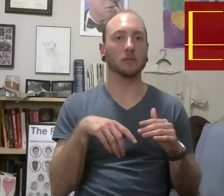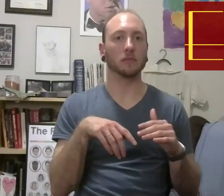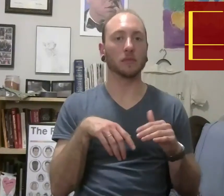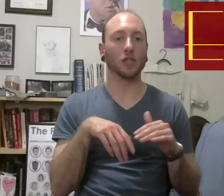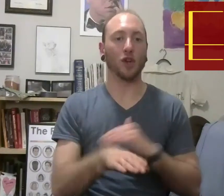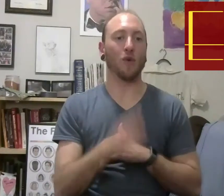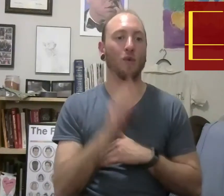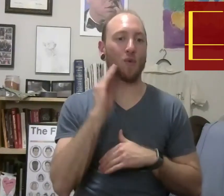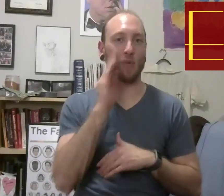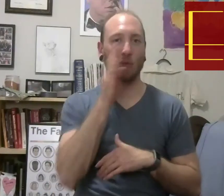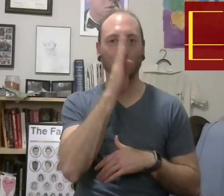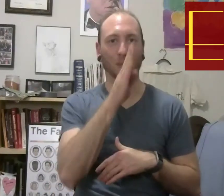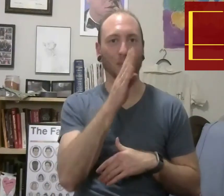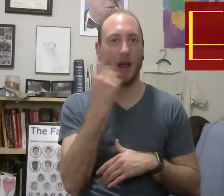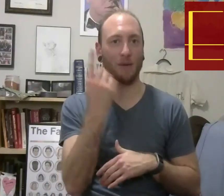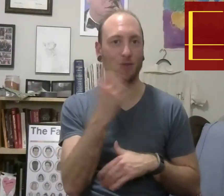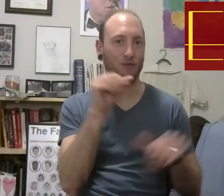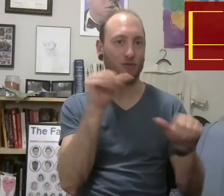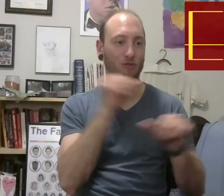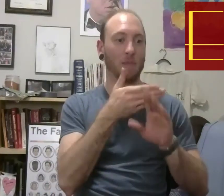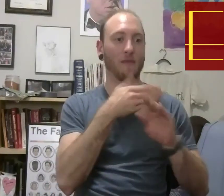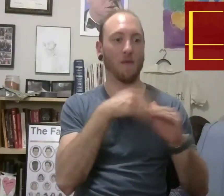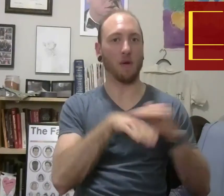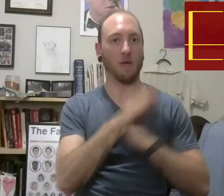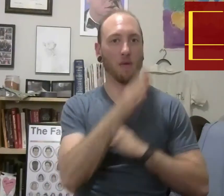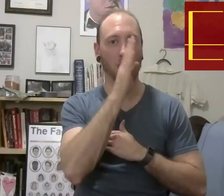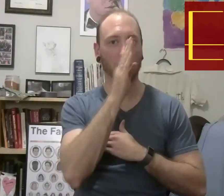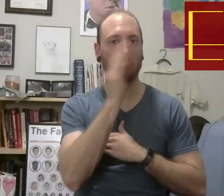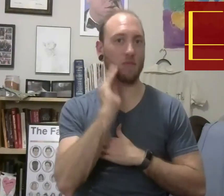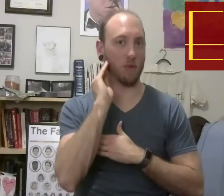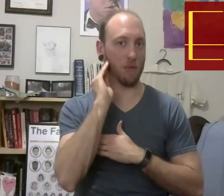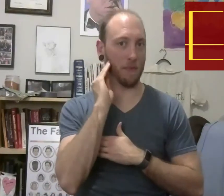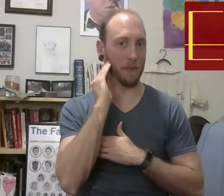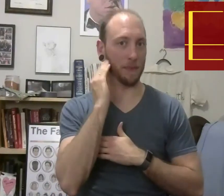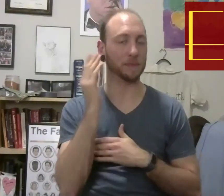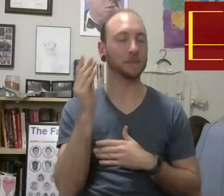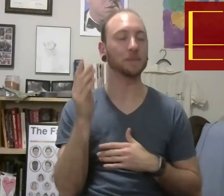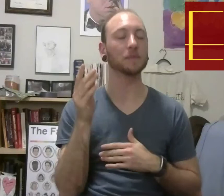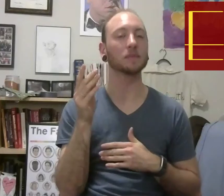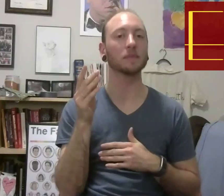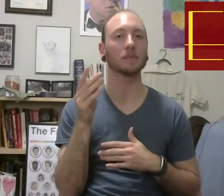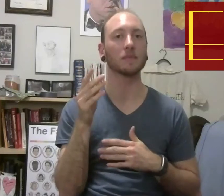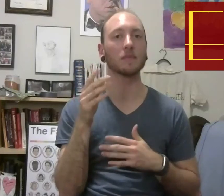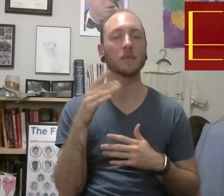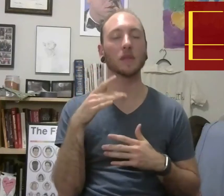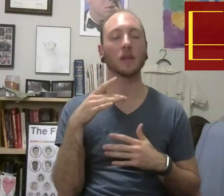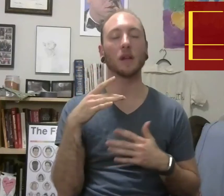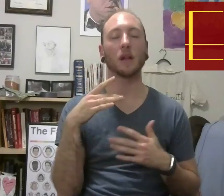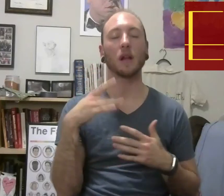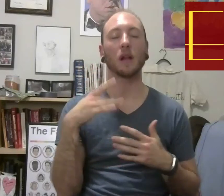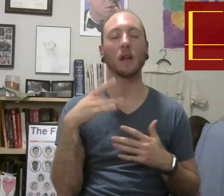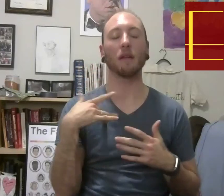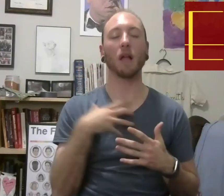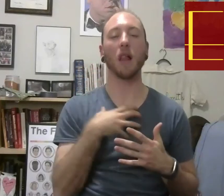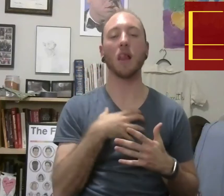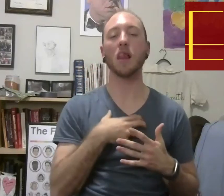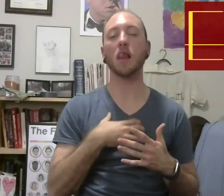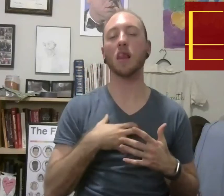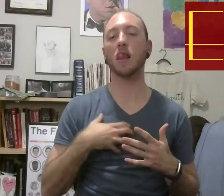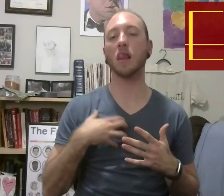was the thing that I don't know. I just couldn't do it. And I was full of dread and that feeling of horror that the big